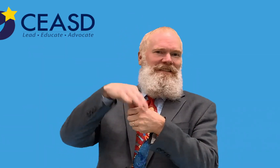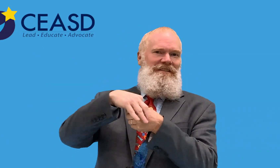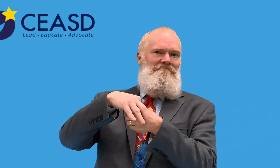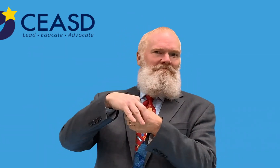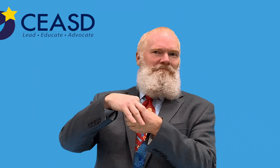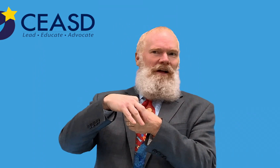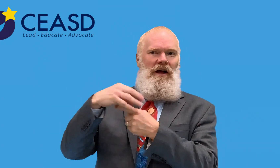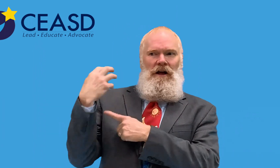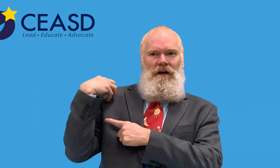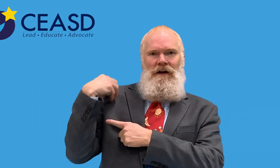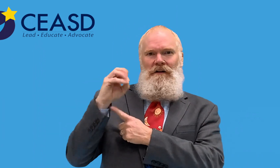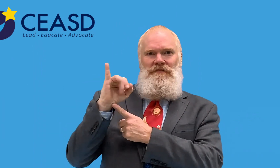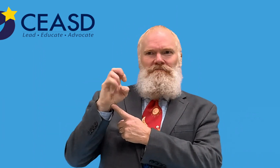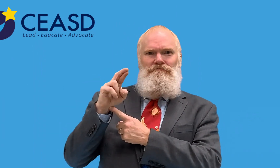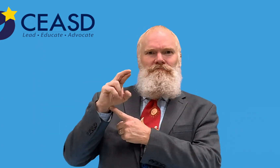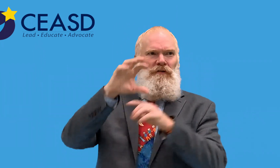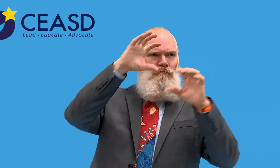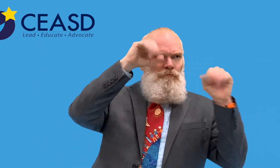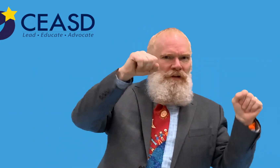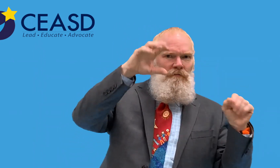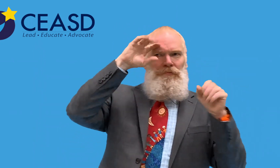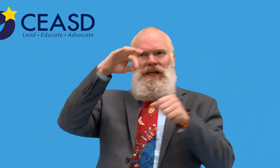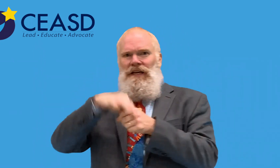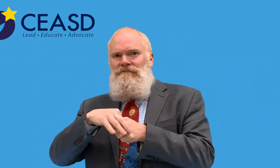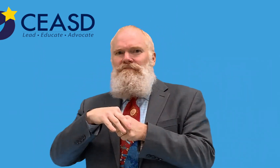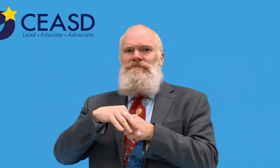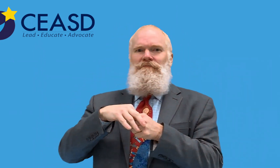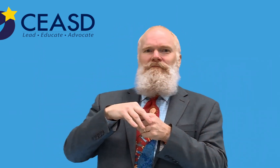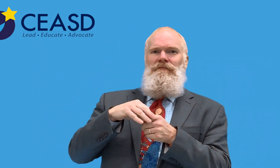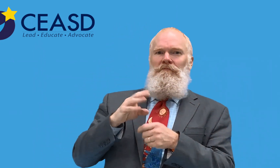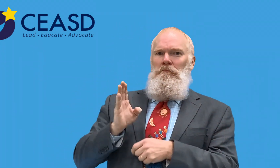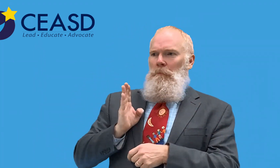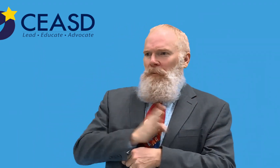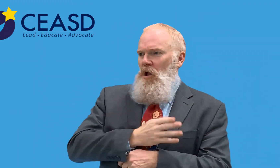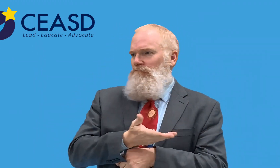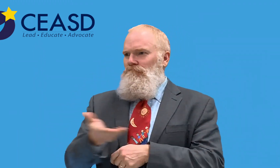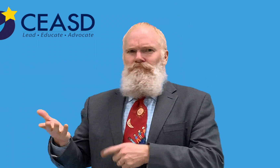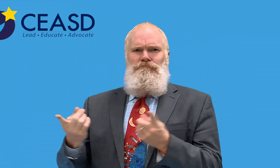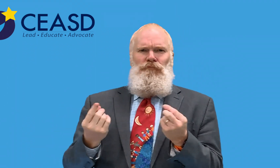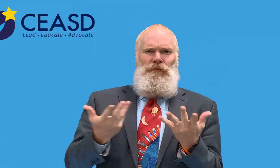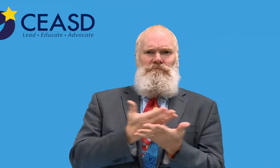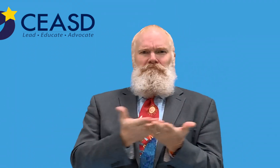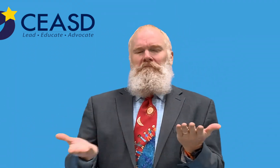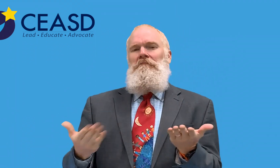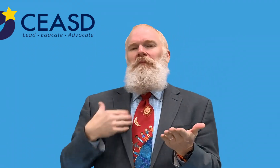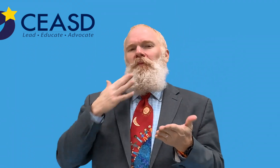results in improved schools. Our final update will address the election. The election will serve to appoint